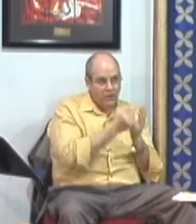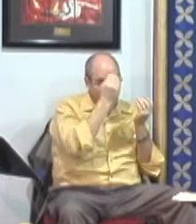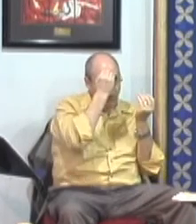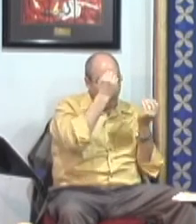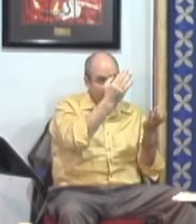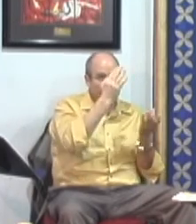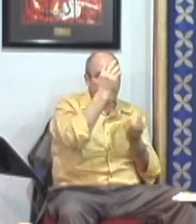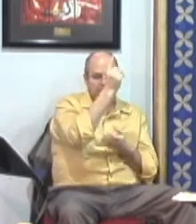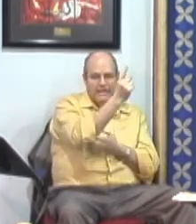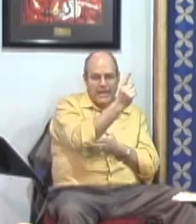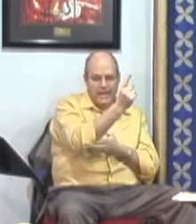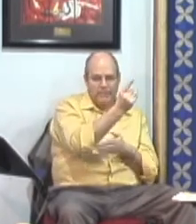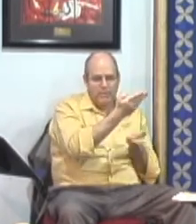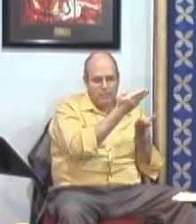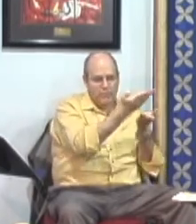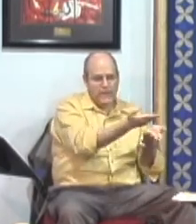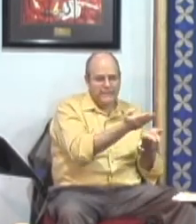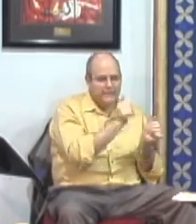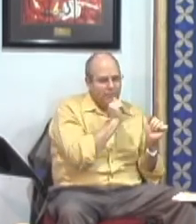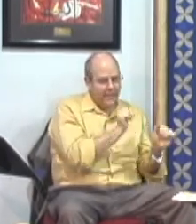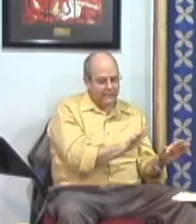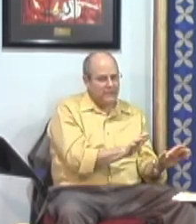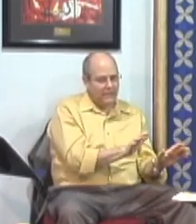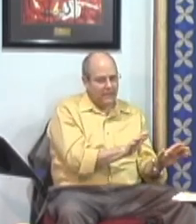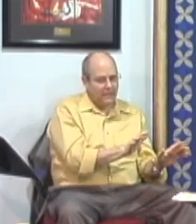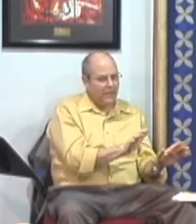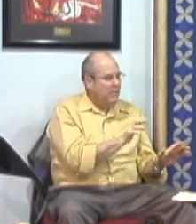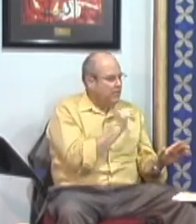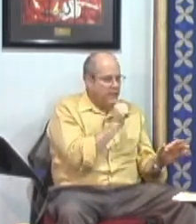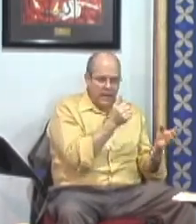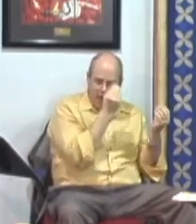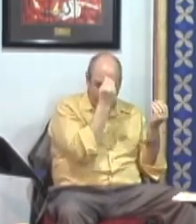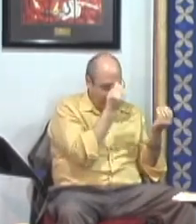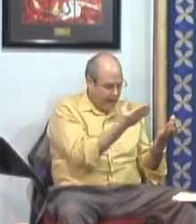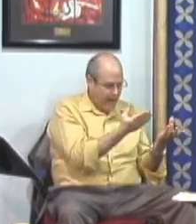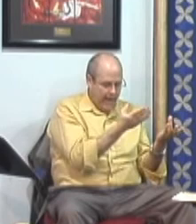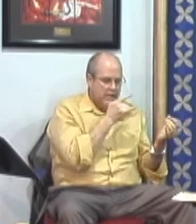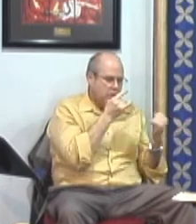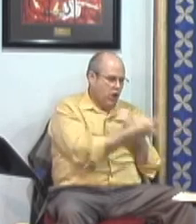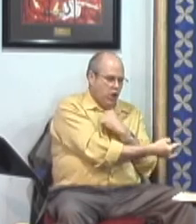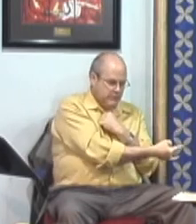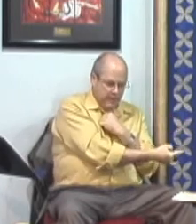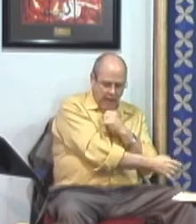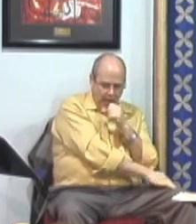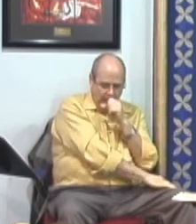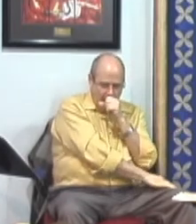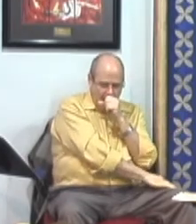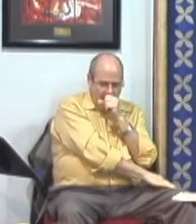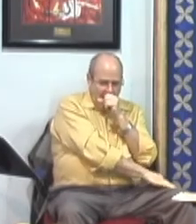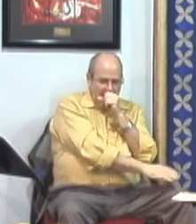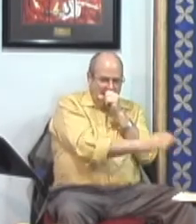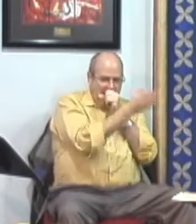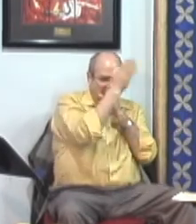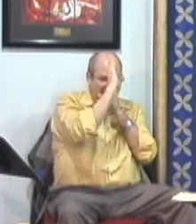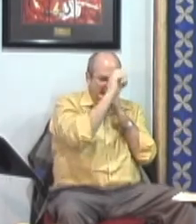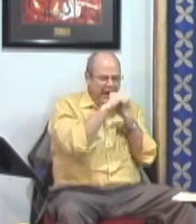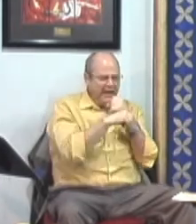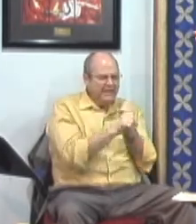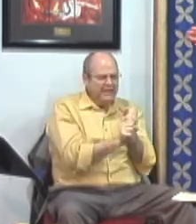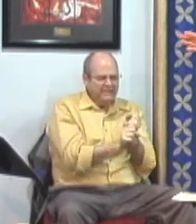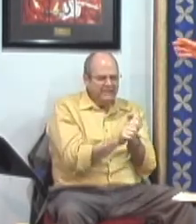obedience to him will bring a blessing, and disobedience will bring a curse. And God created